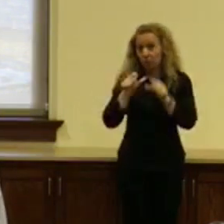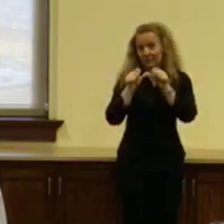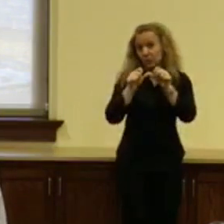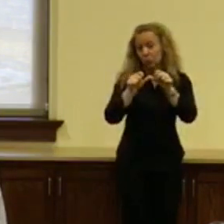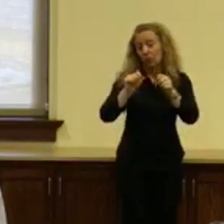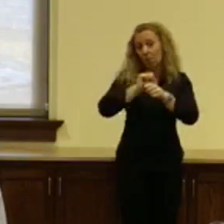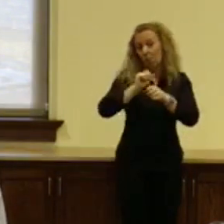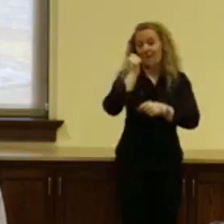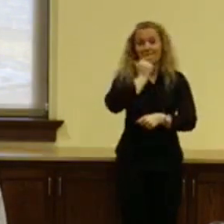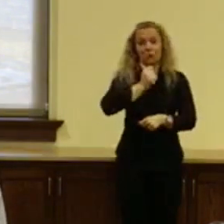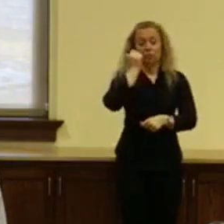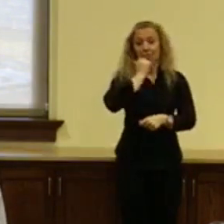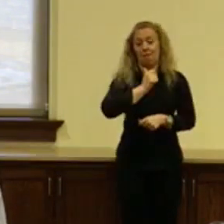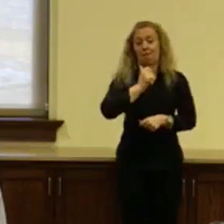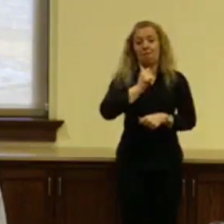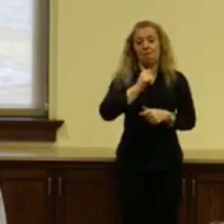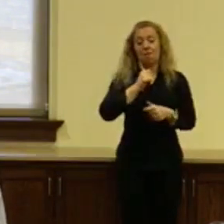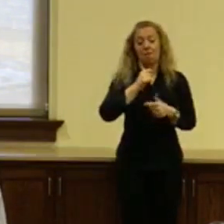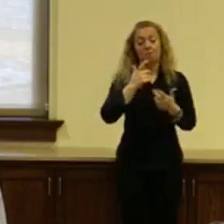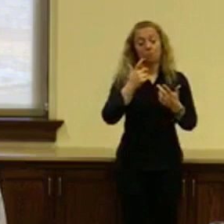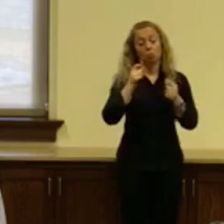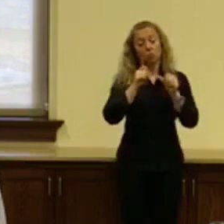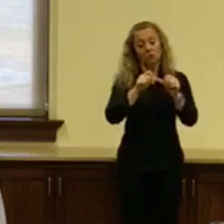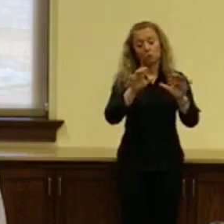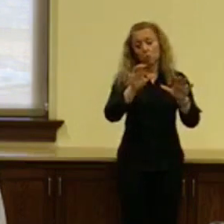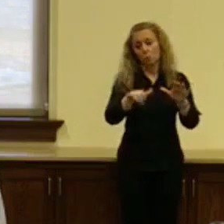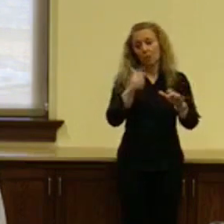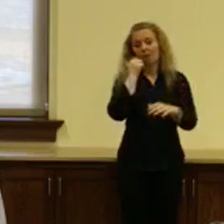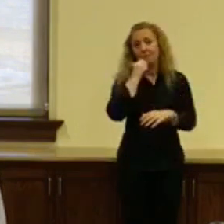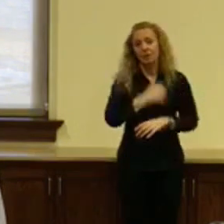effort every day, and will continue along those lines.